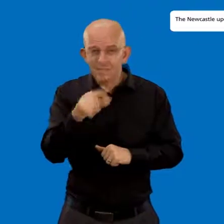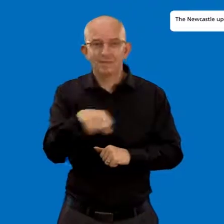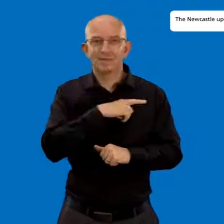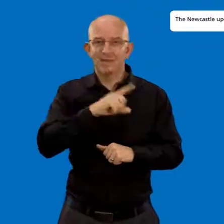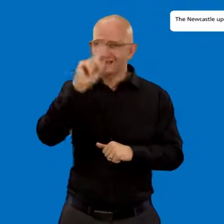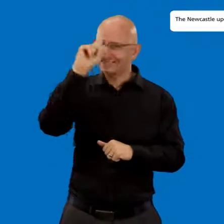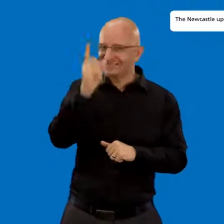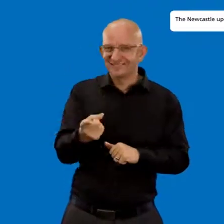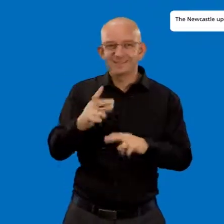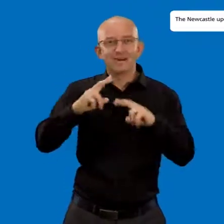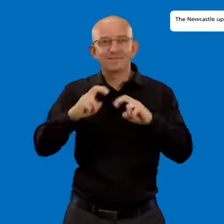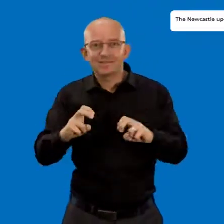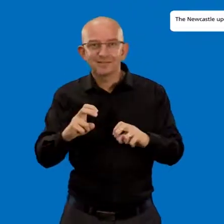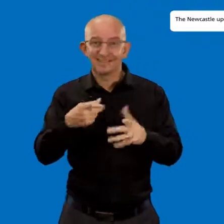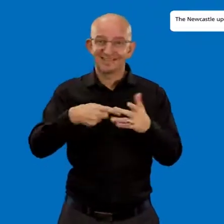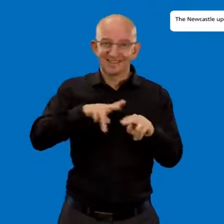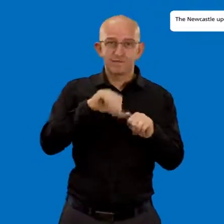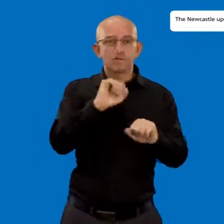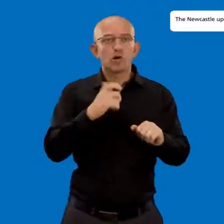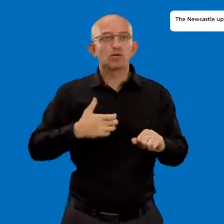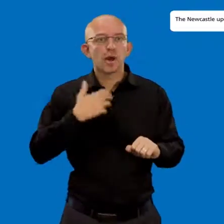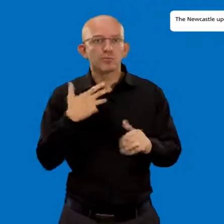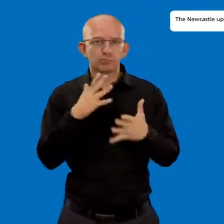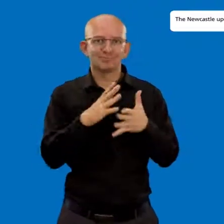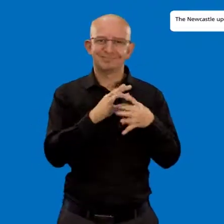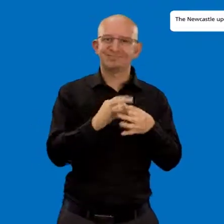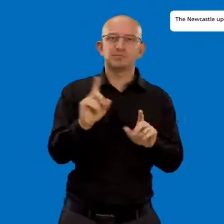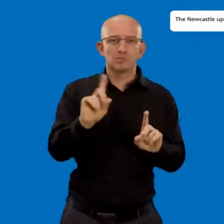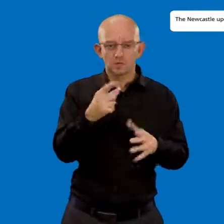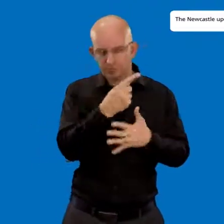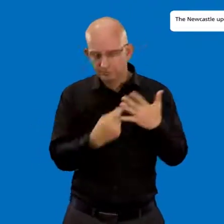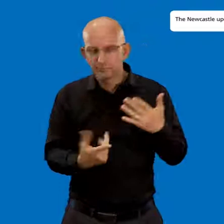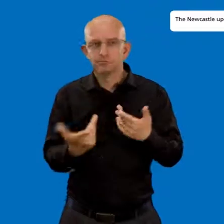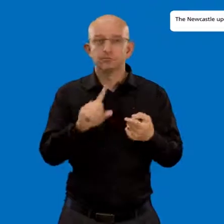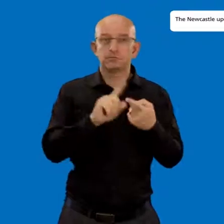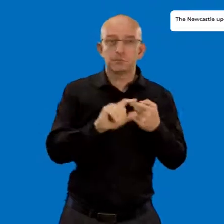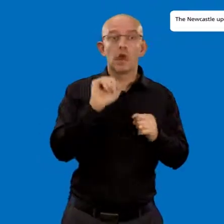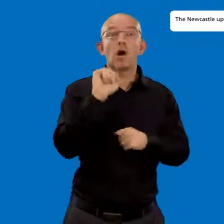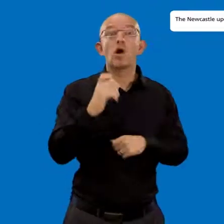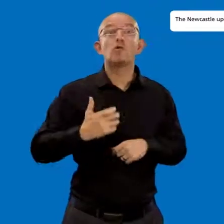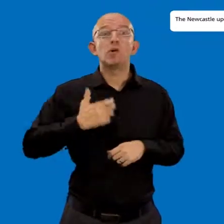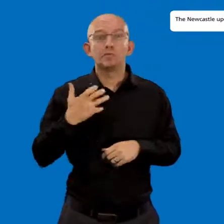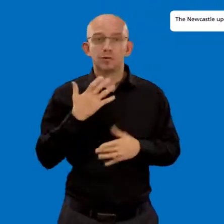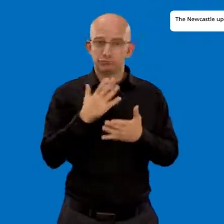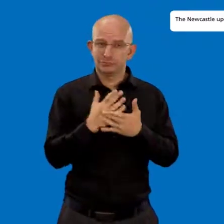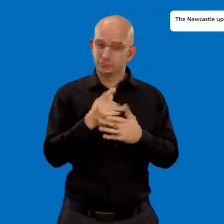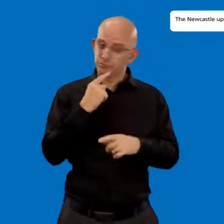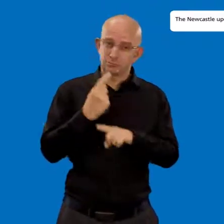However, we may not be able to investigate your complaint if your complaint is solely about the care you